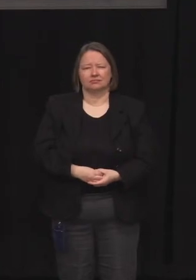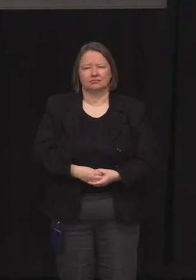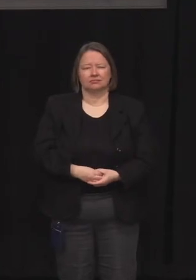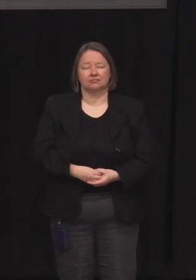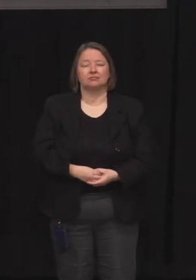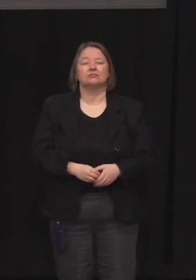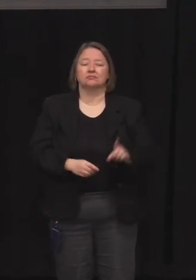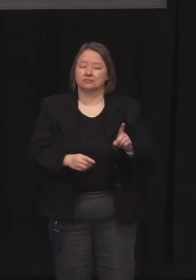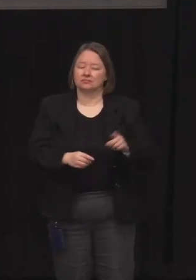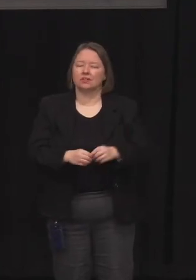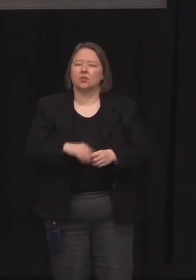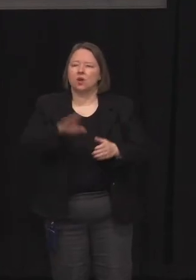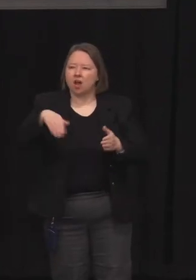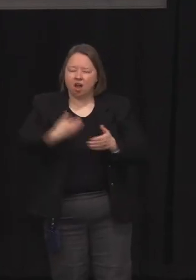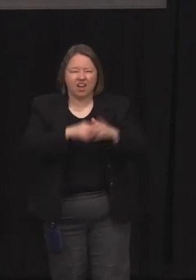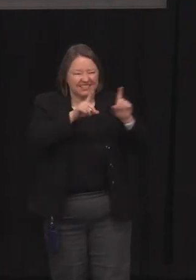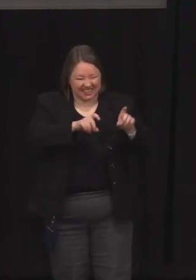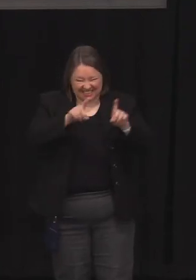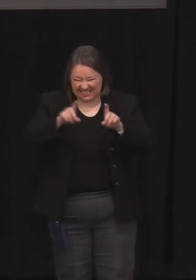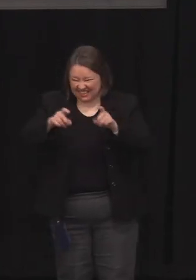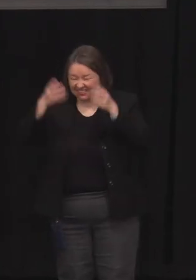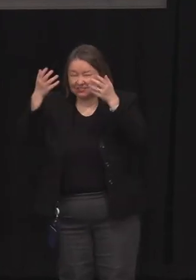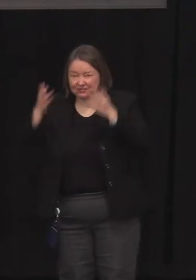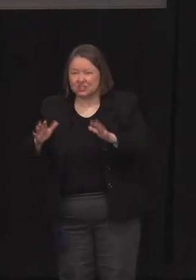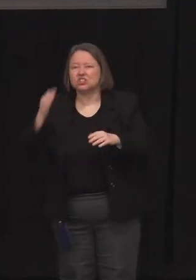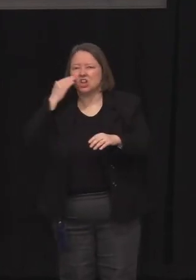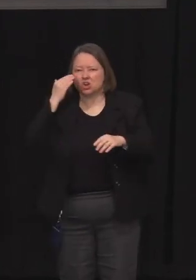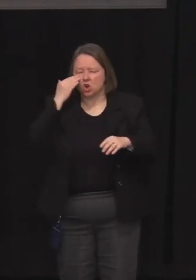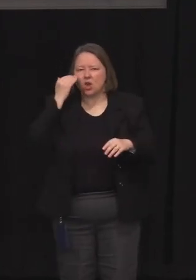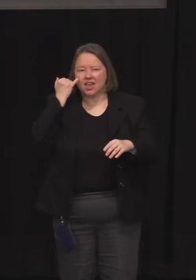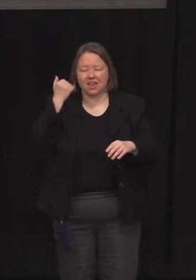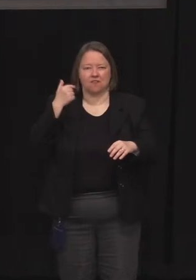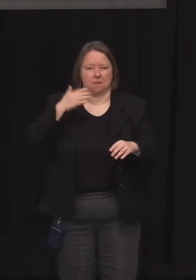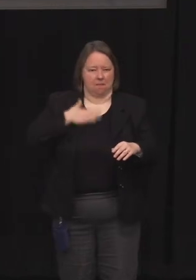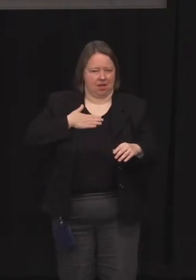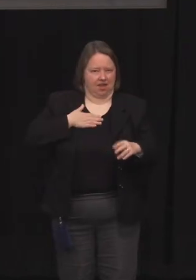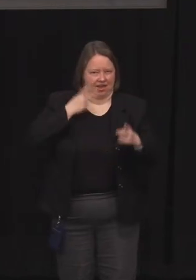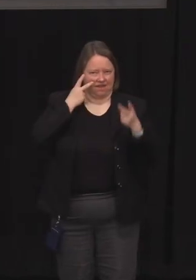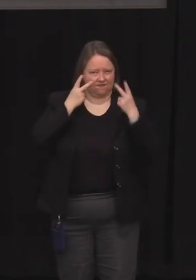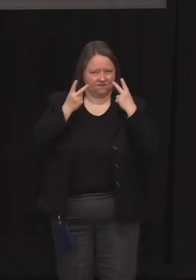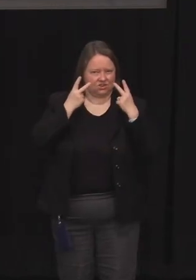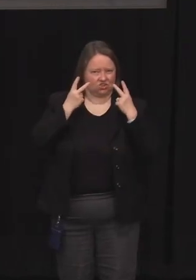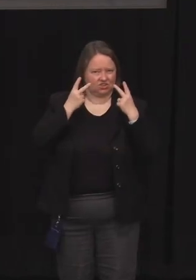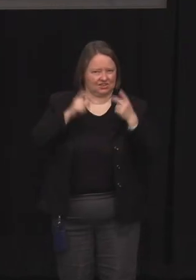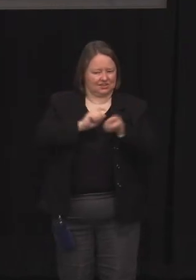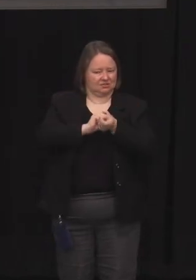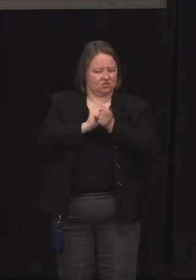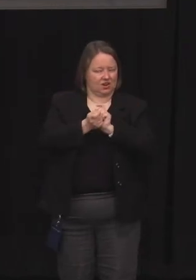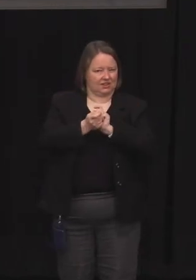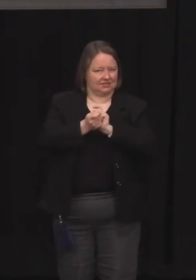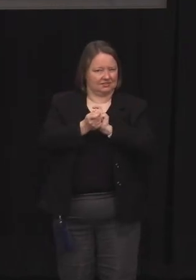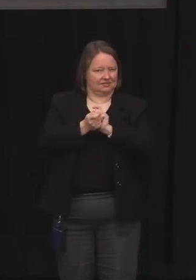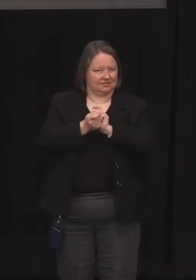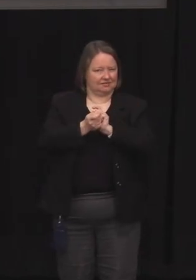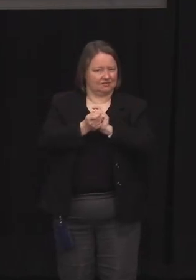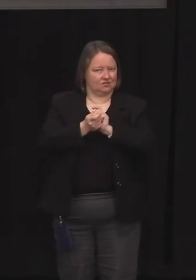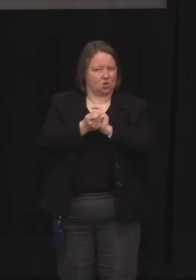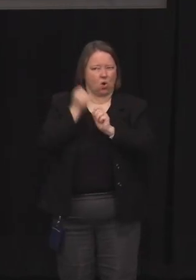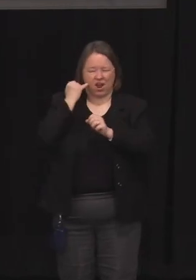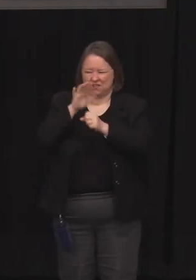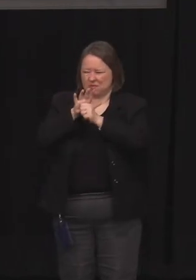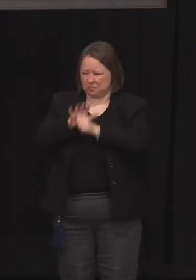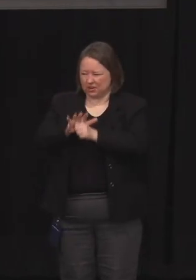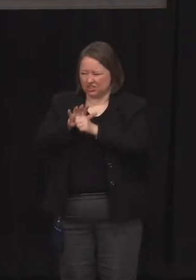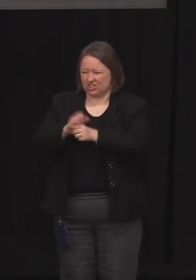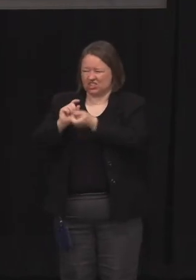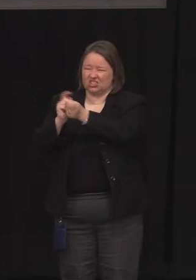And peep this, when all the tests are finished, they know whether or not my vision needs to be corrected or if the pressure needs